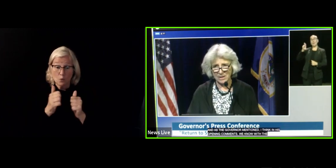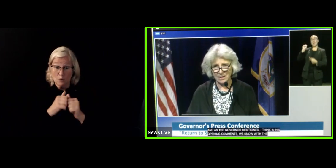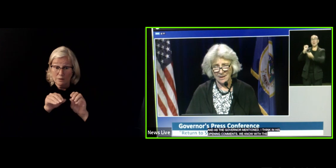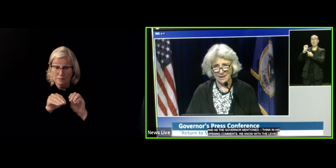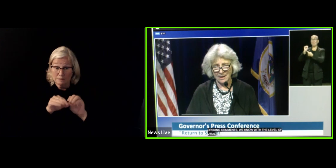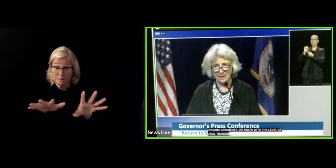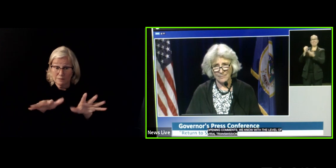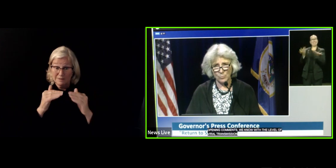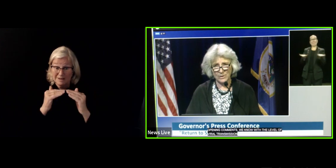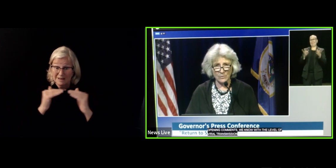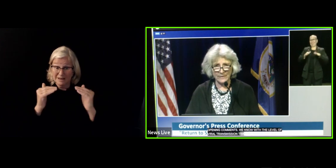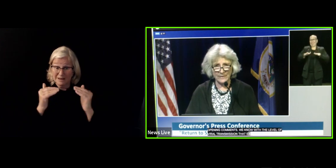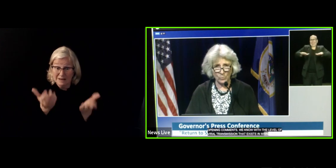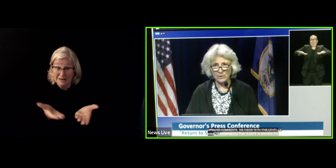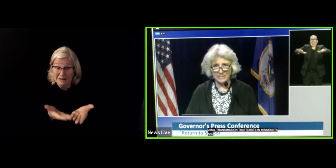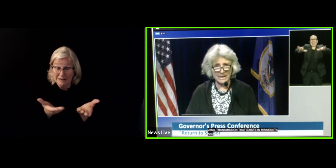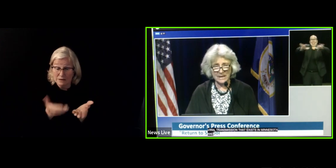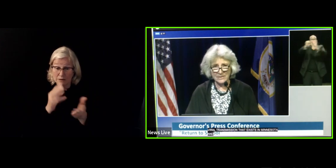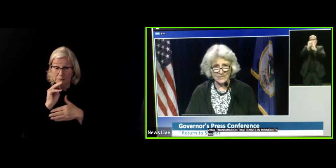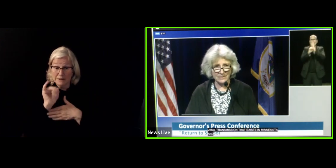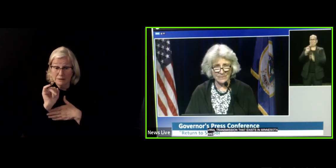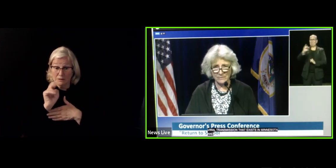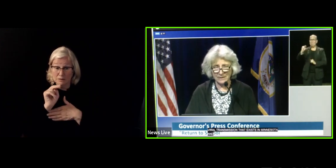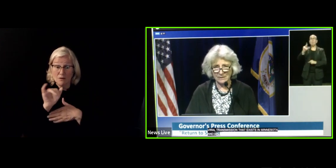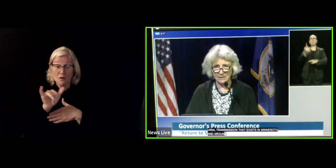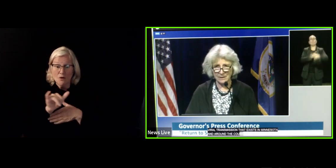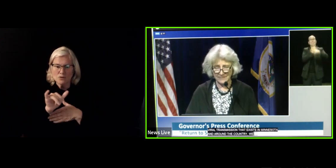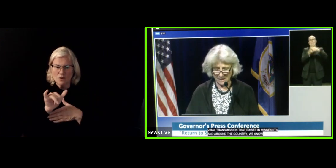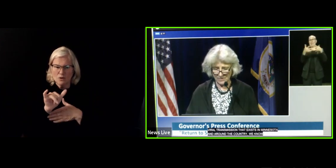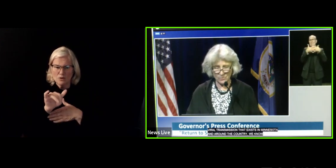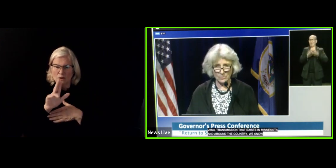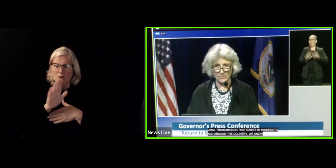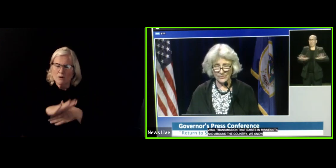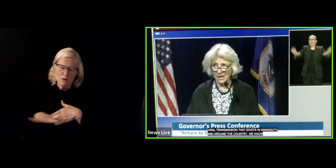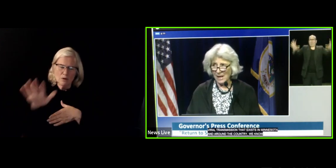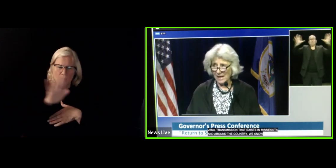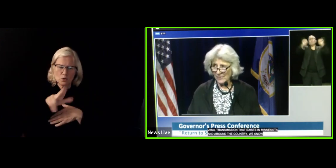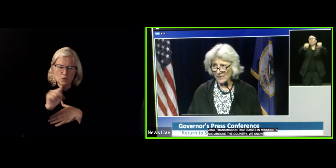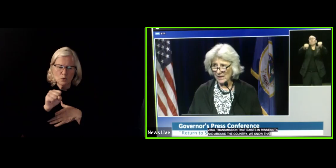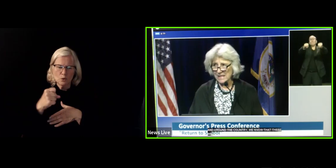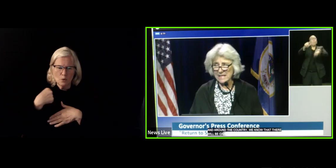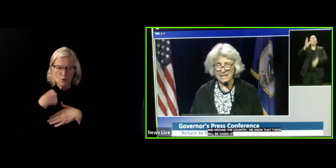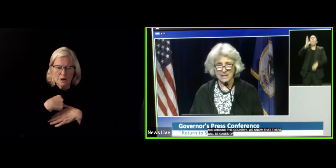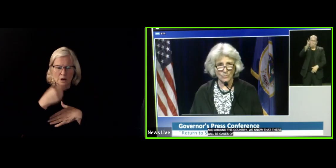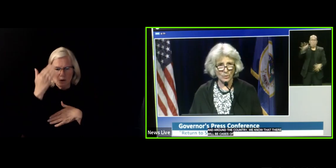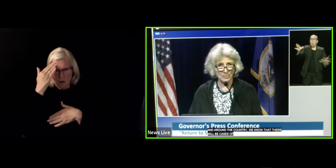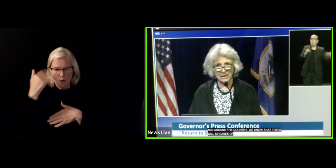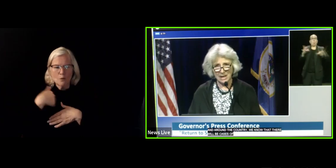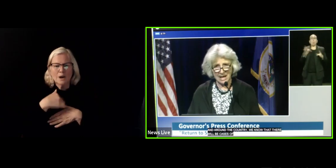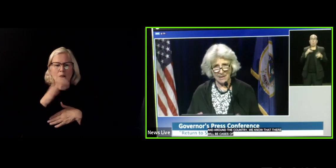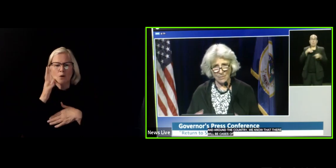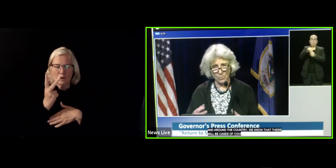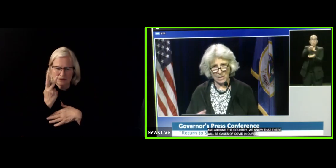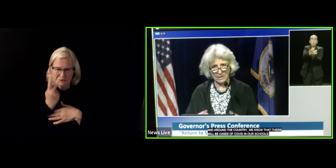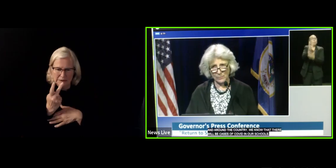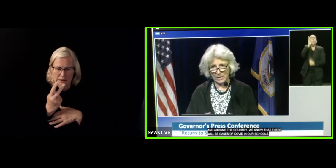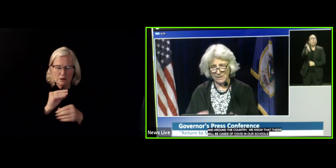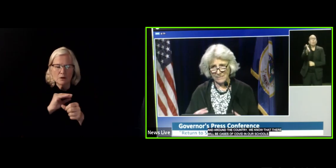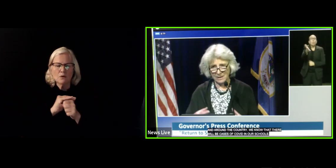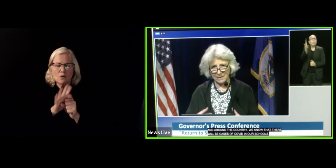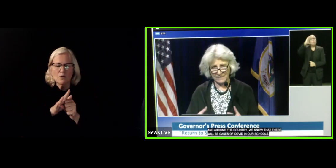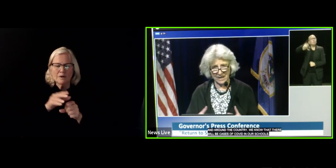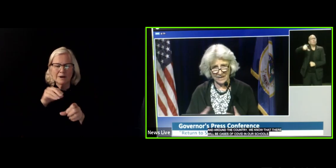country, we know that there will be cases of COVID in our schools. And the key will be how well can